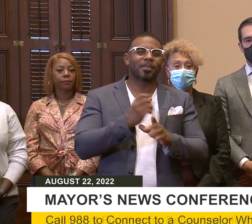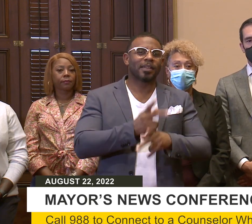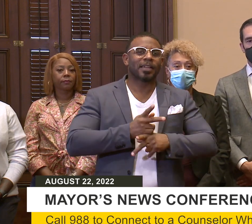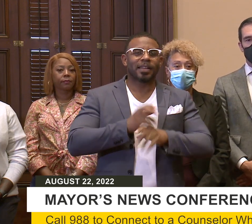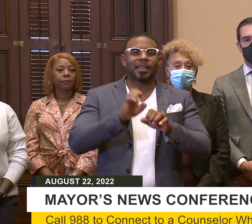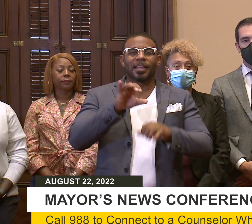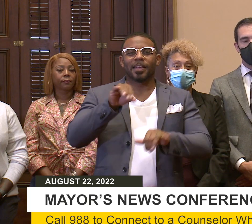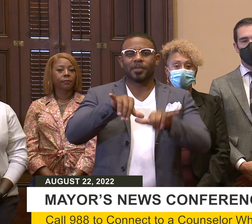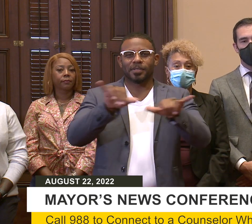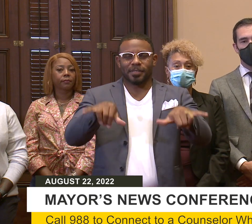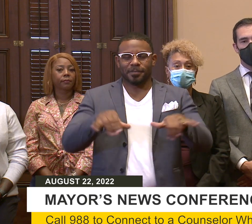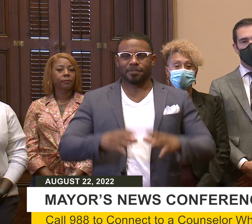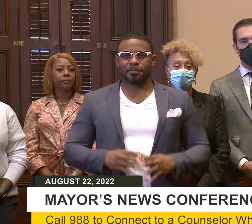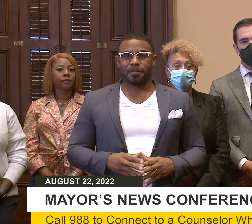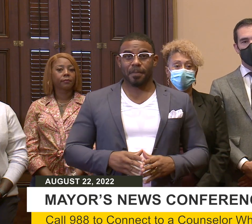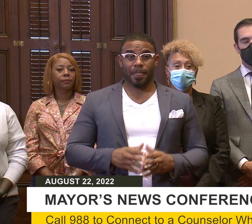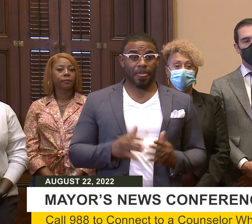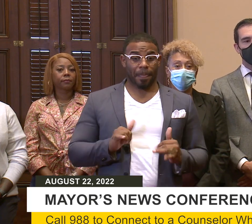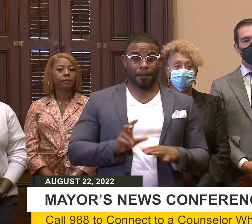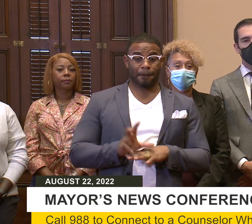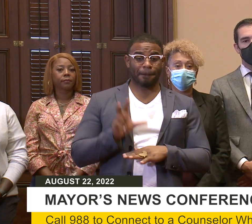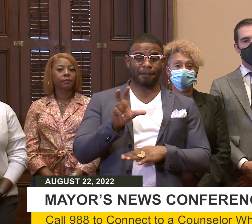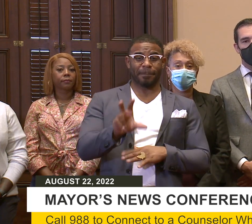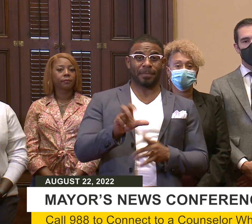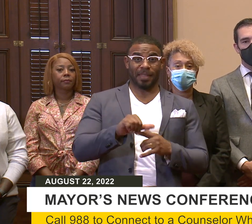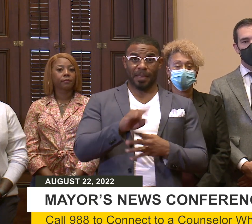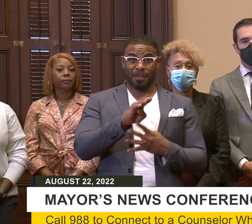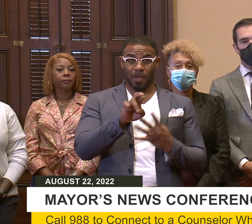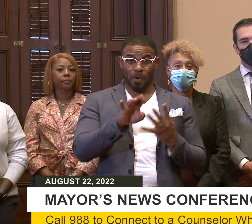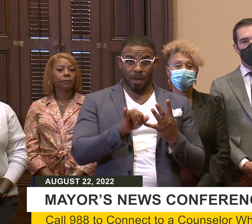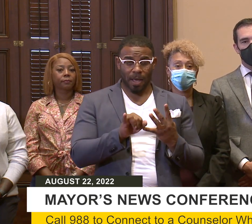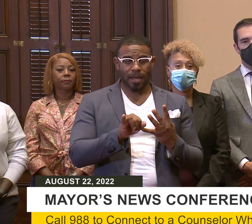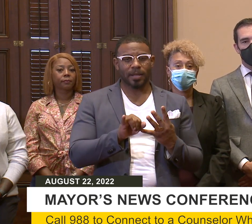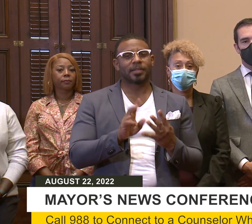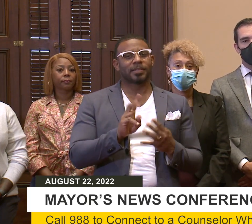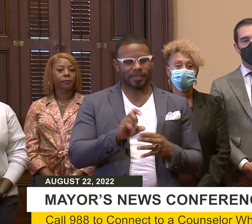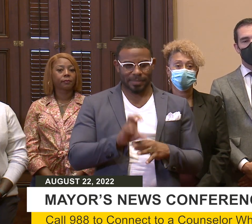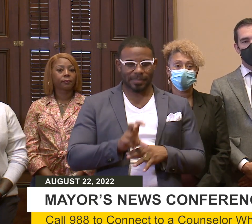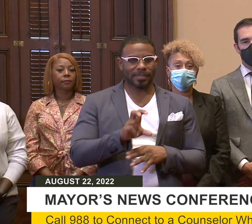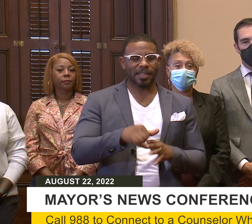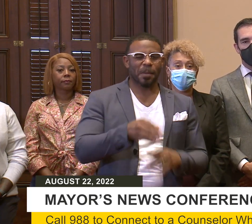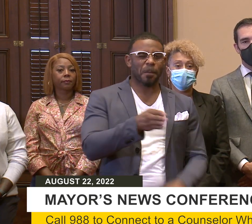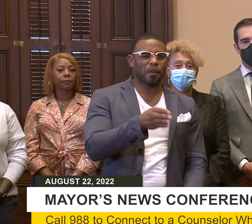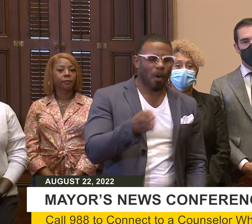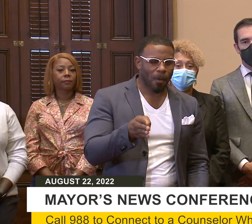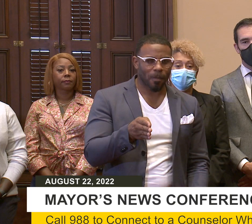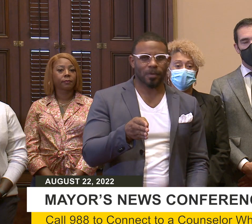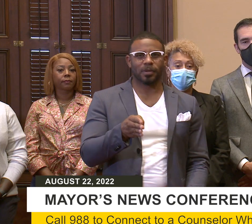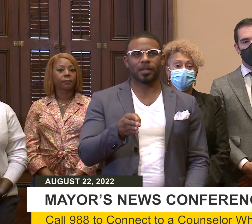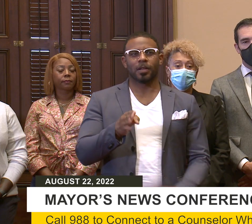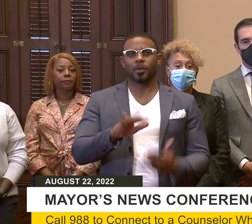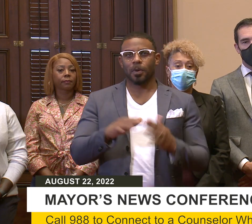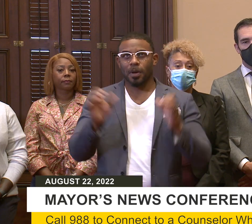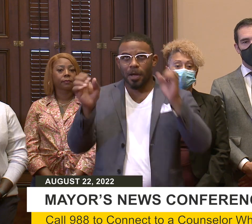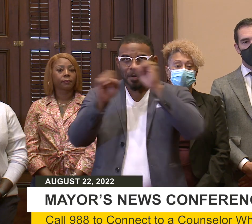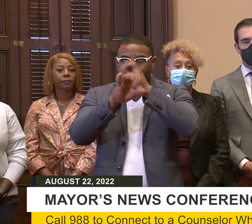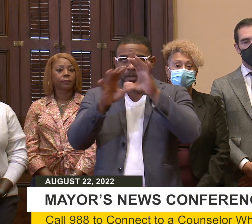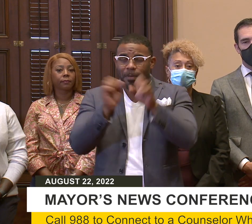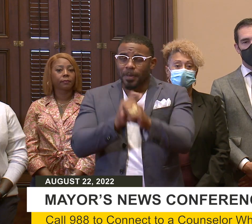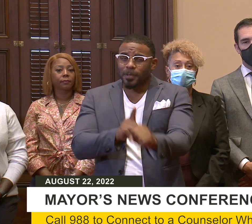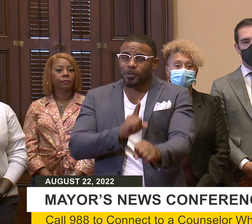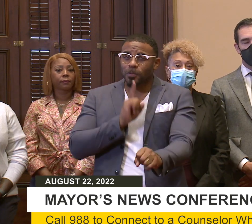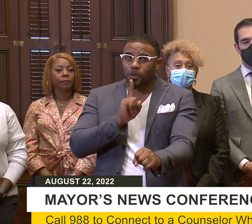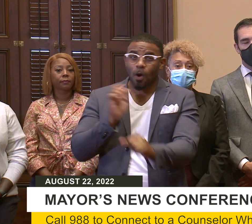caring ecosystem. This investment in BCRI is an investment in Baltimore and our vision in